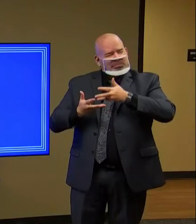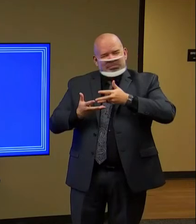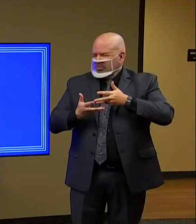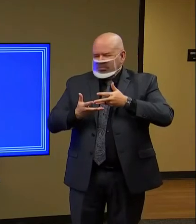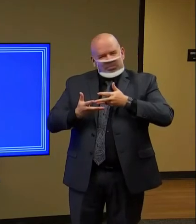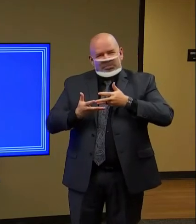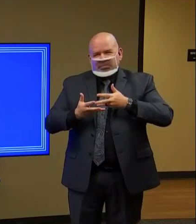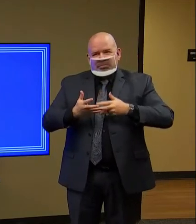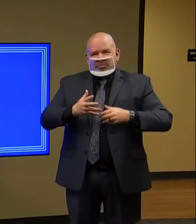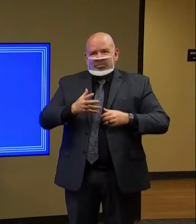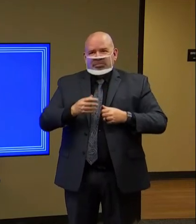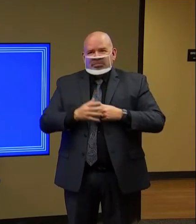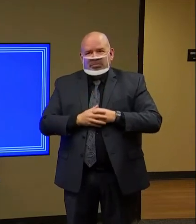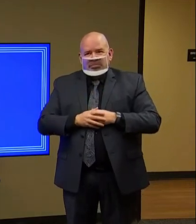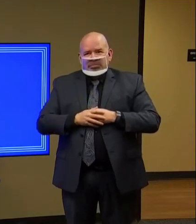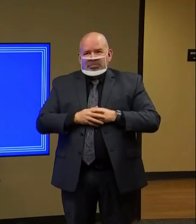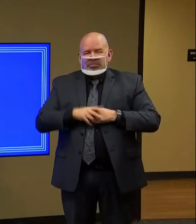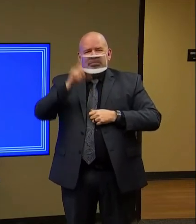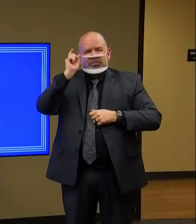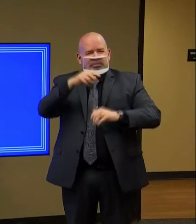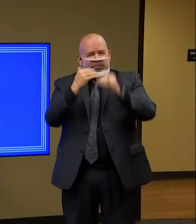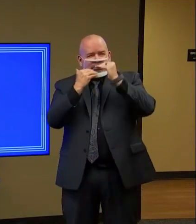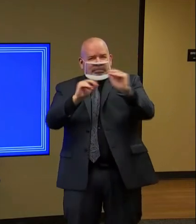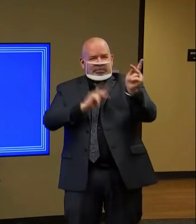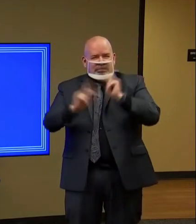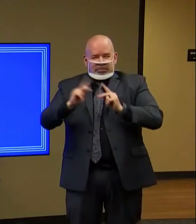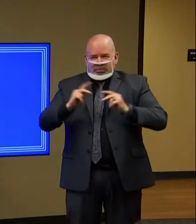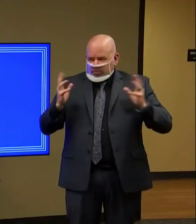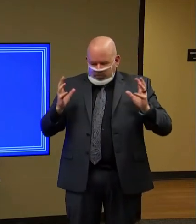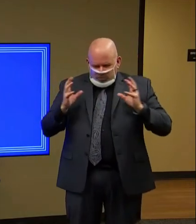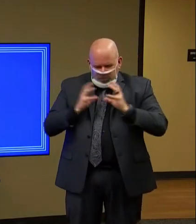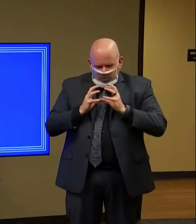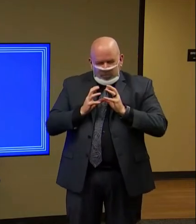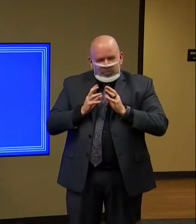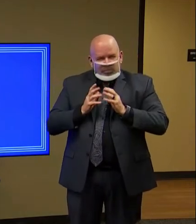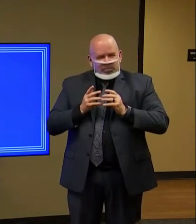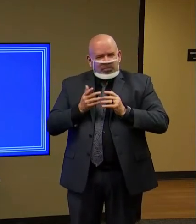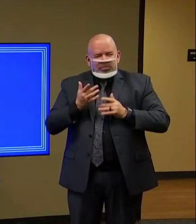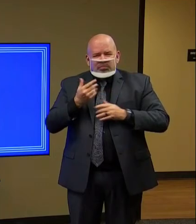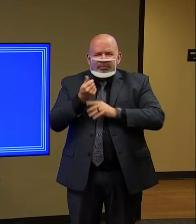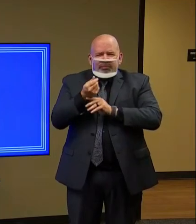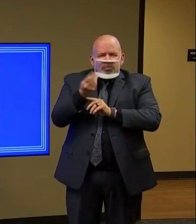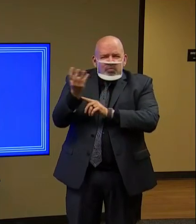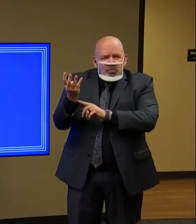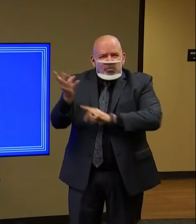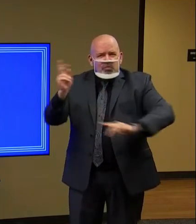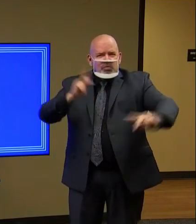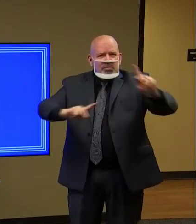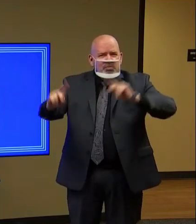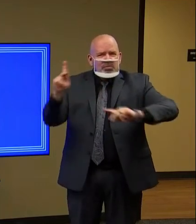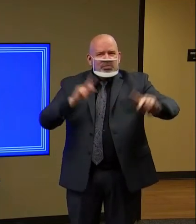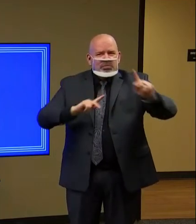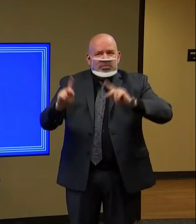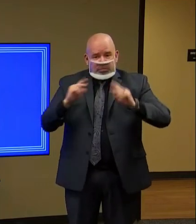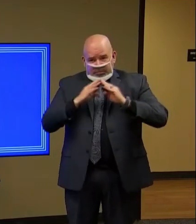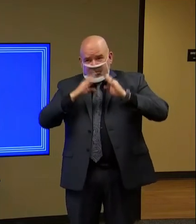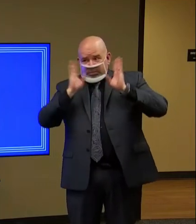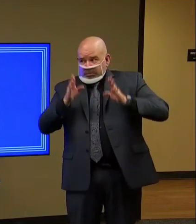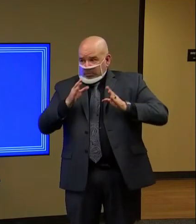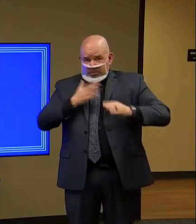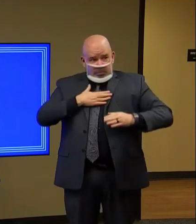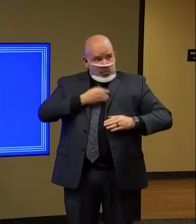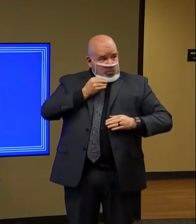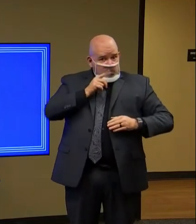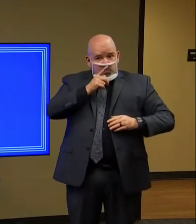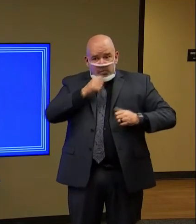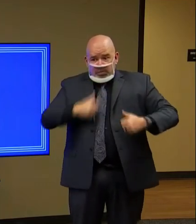as possible, and outside being far preferable to inside. I will tell you, on a